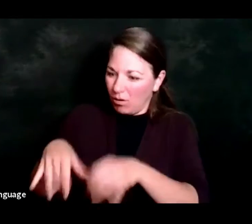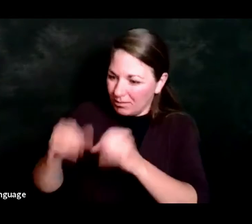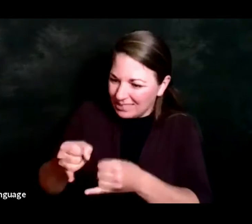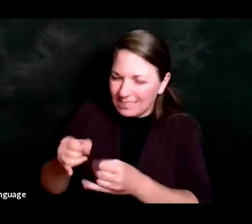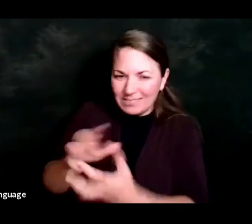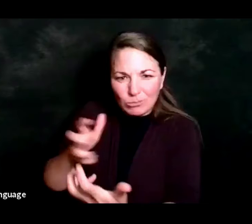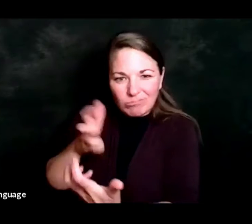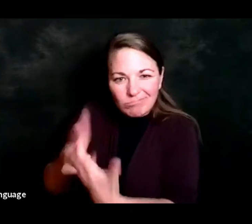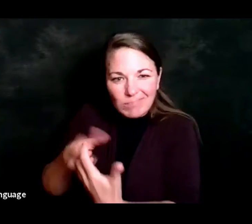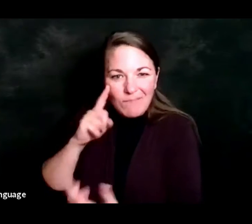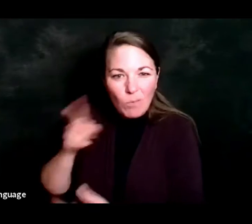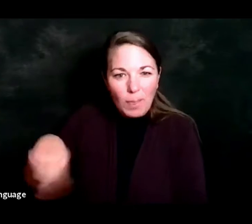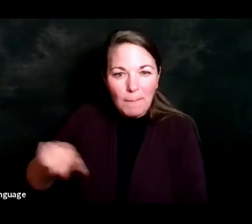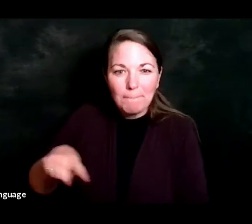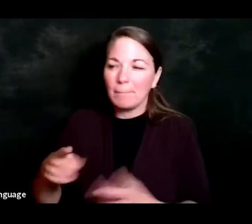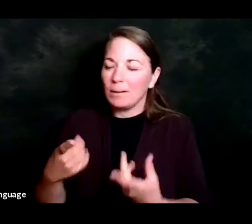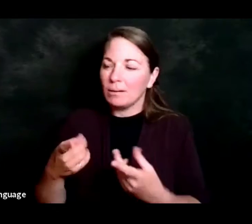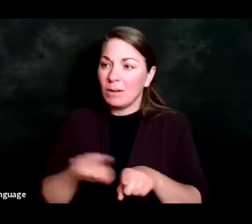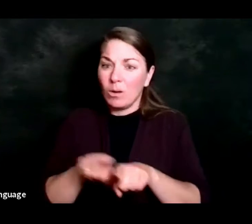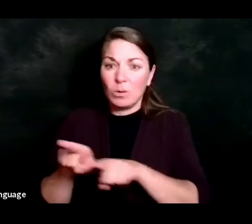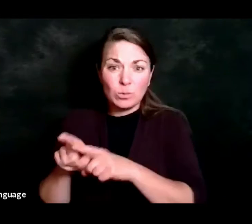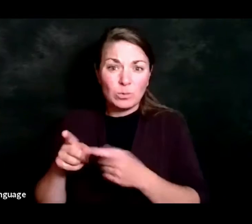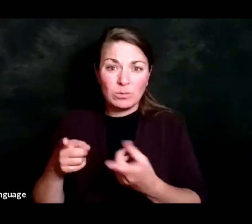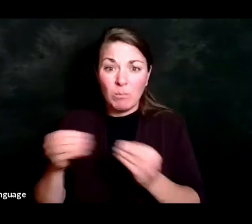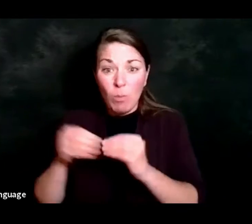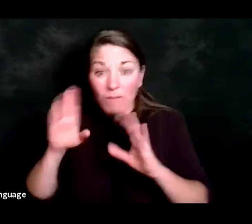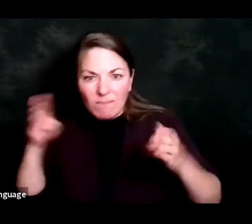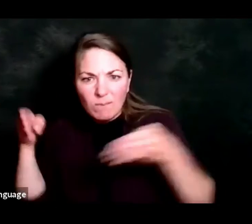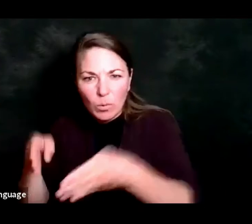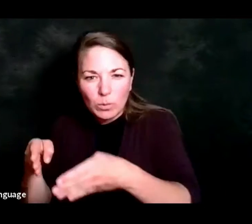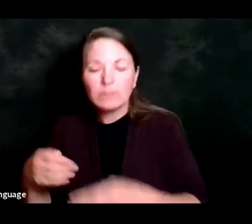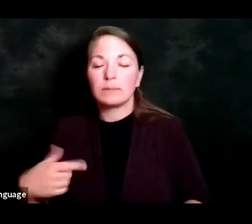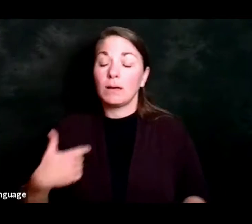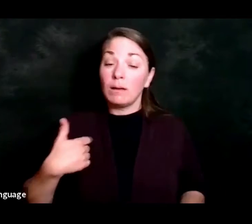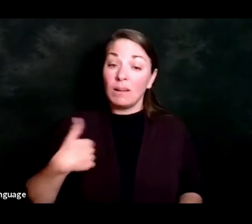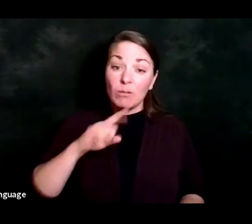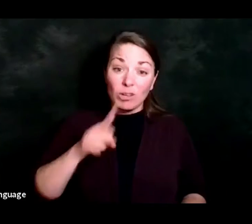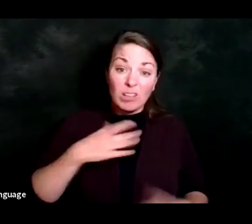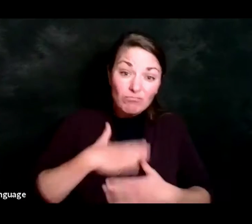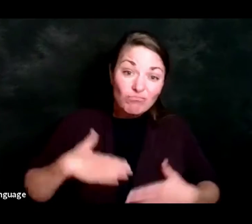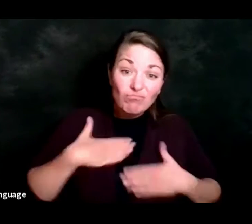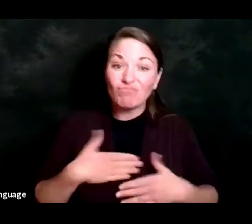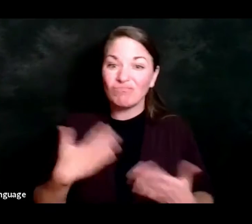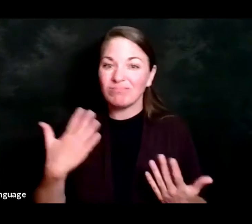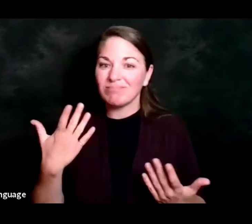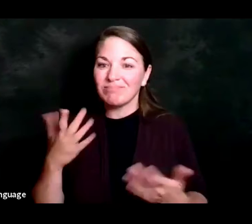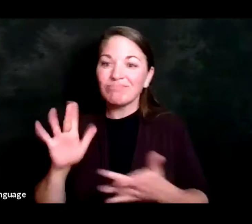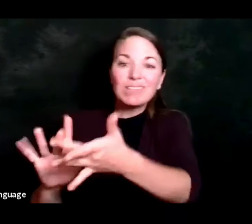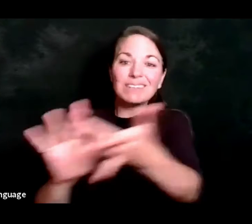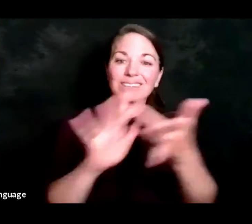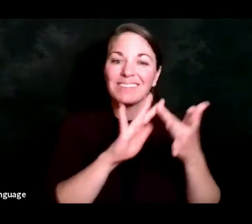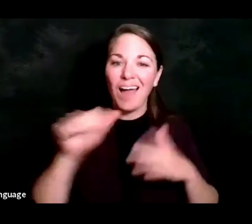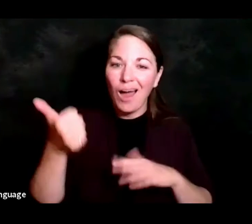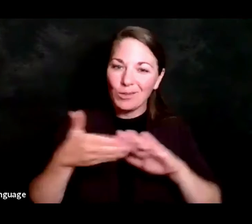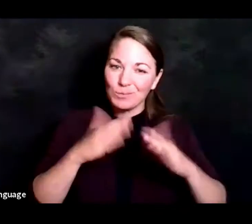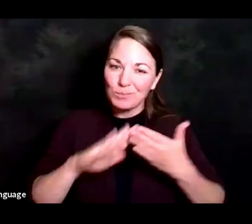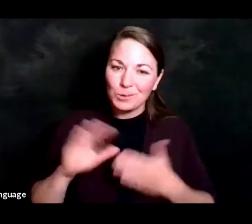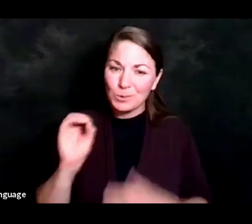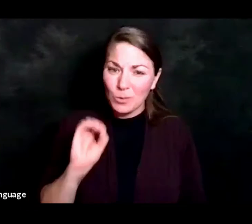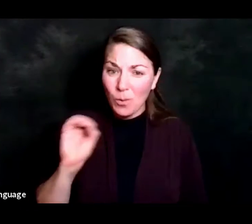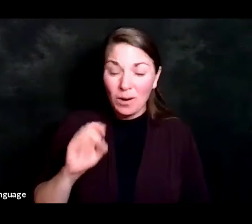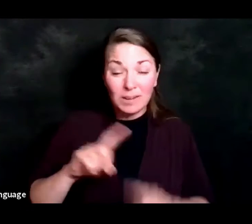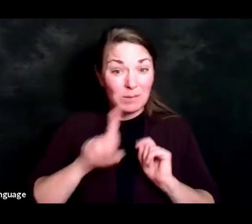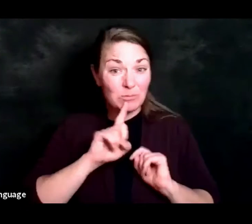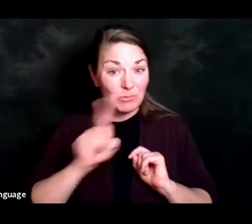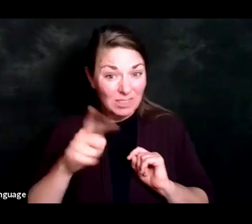could coordinate on my own. As much as I have loved getting to know communities around Oregon that I may never have connected with otherwise, it